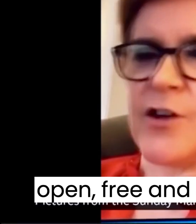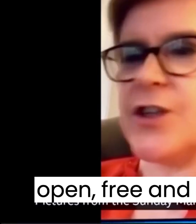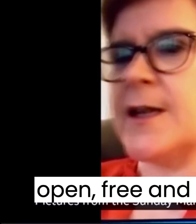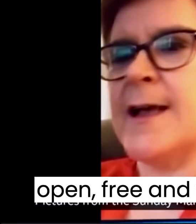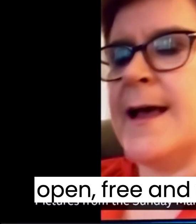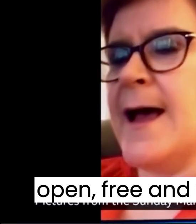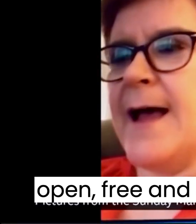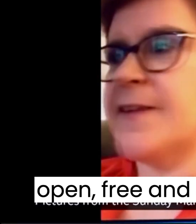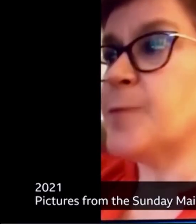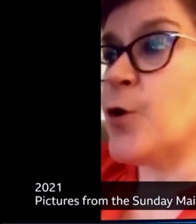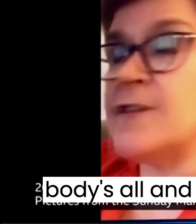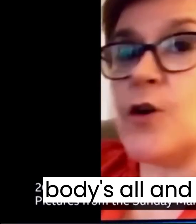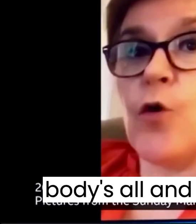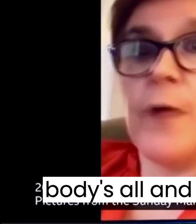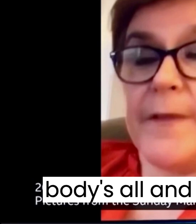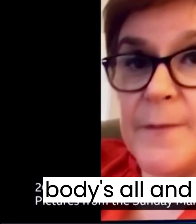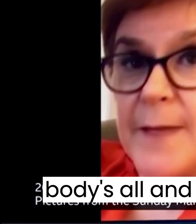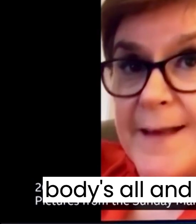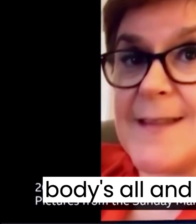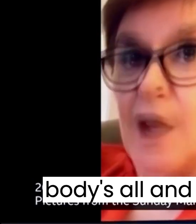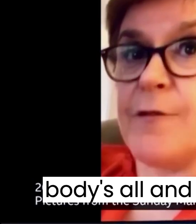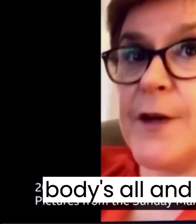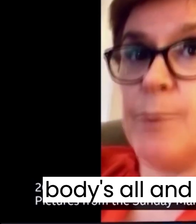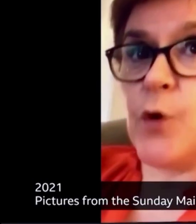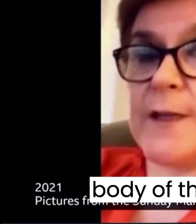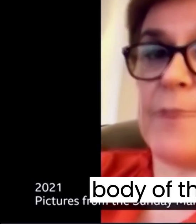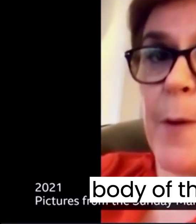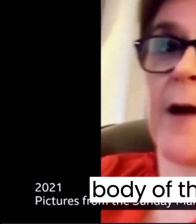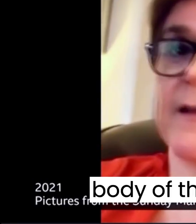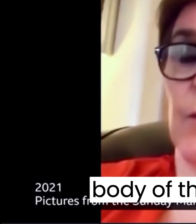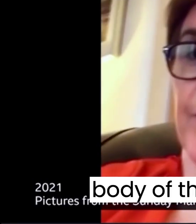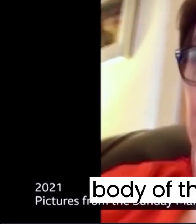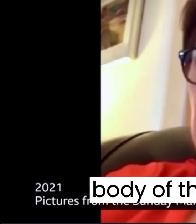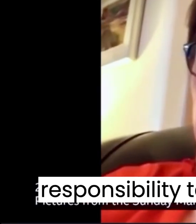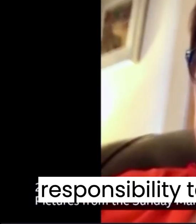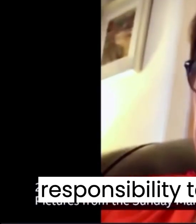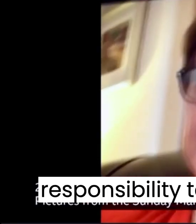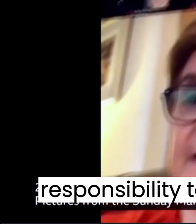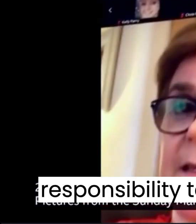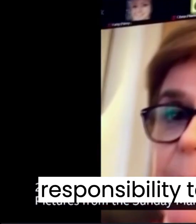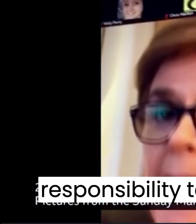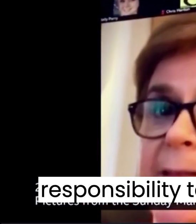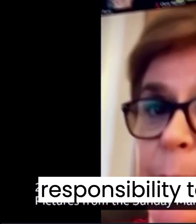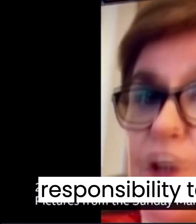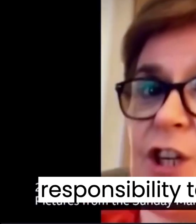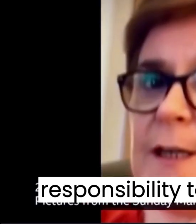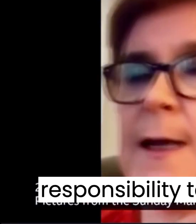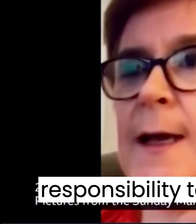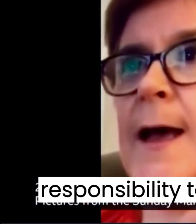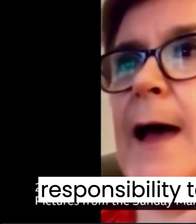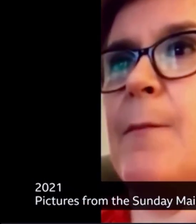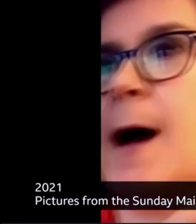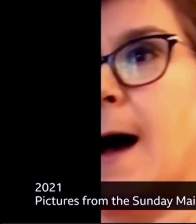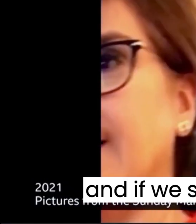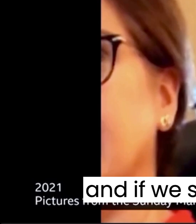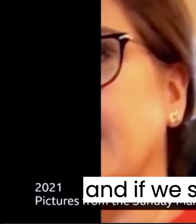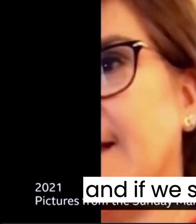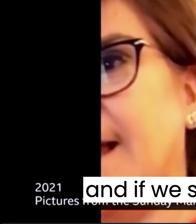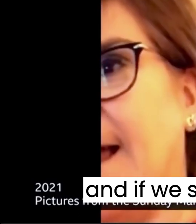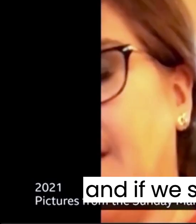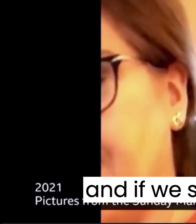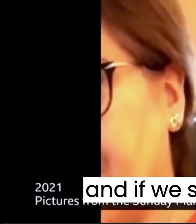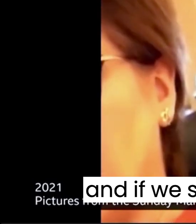frank discussion. This body is all, and this is the governing body of the party with the responsibility to pass a budget.